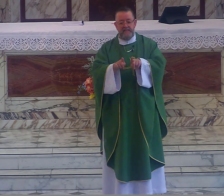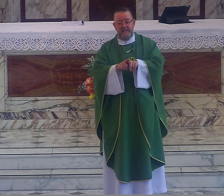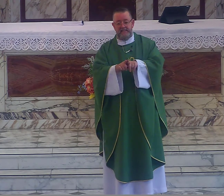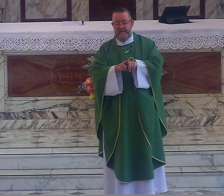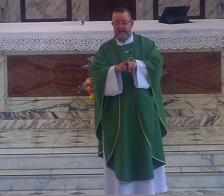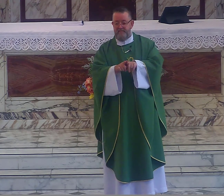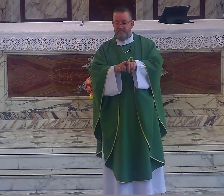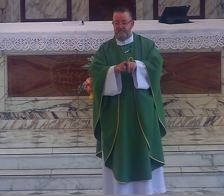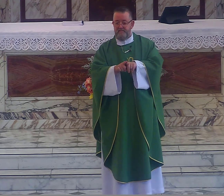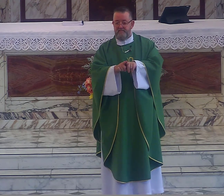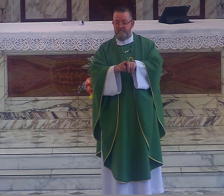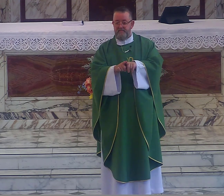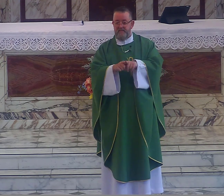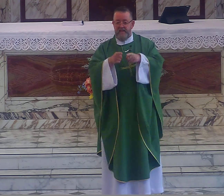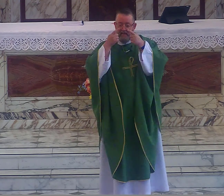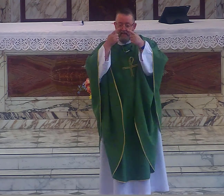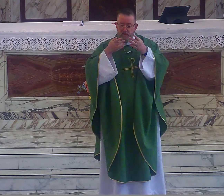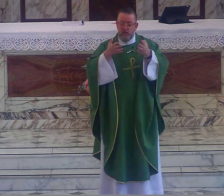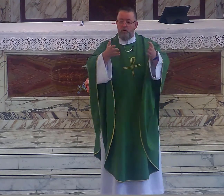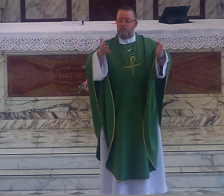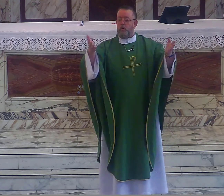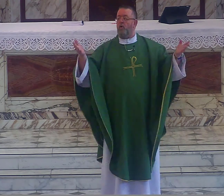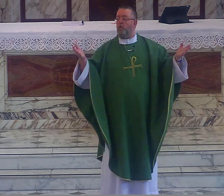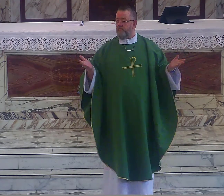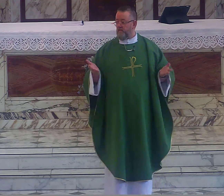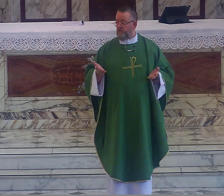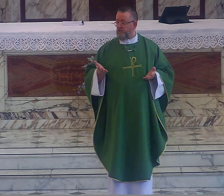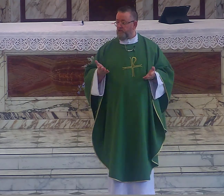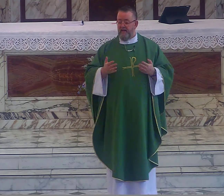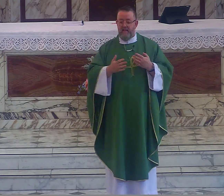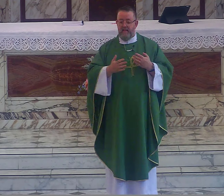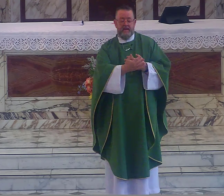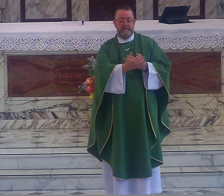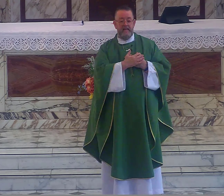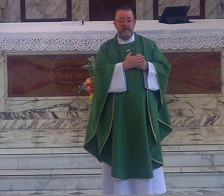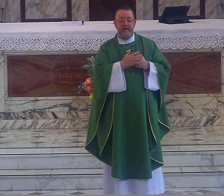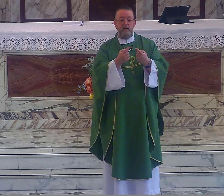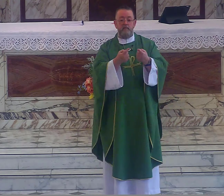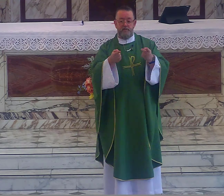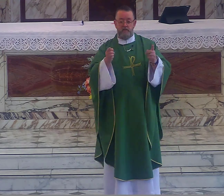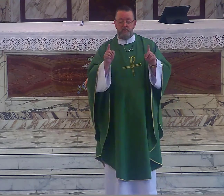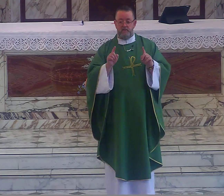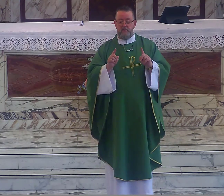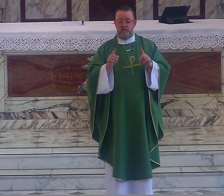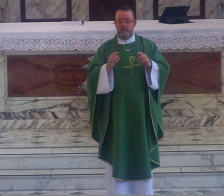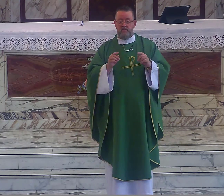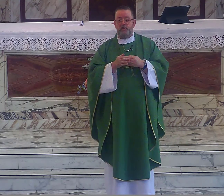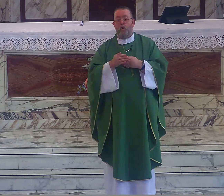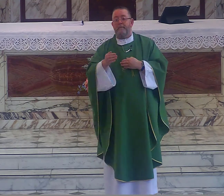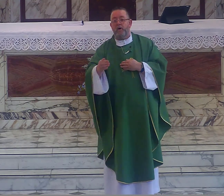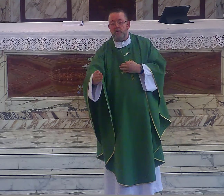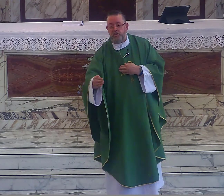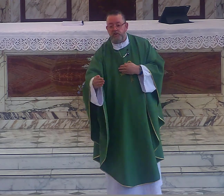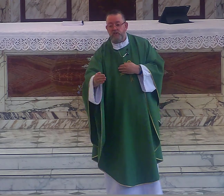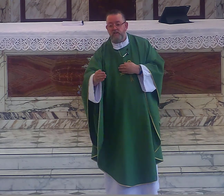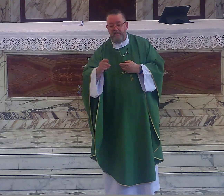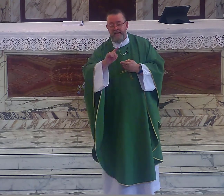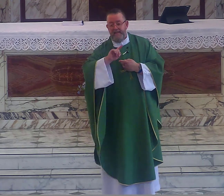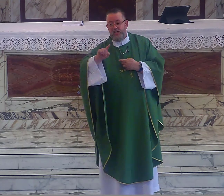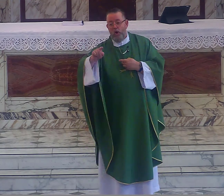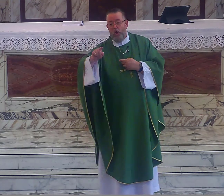Jesus is the same. He shows all of us that He loves us so